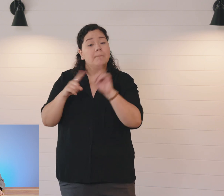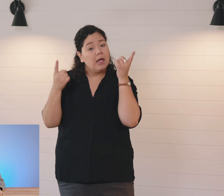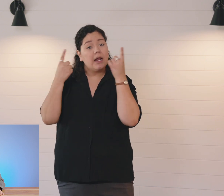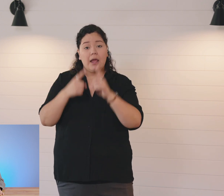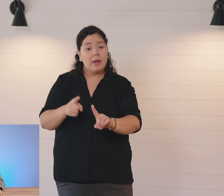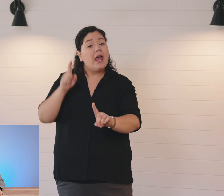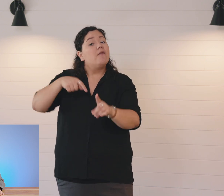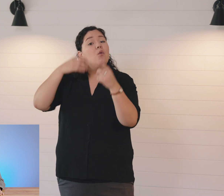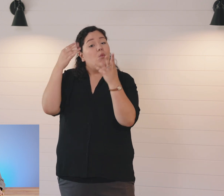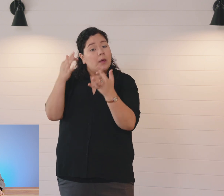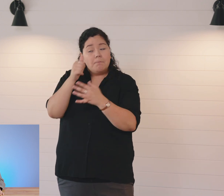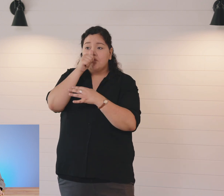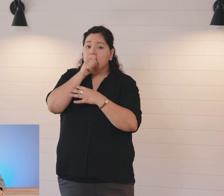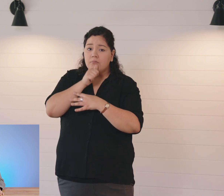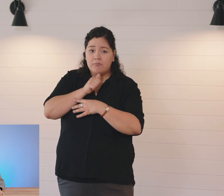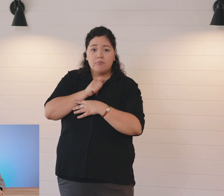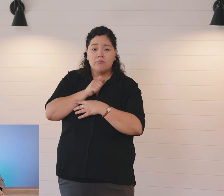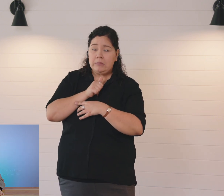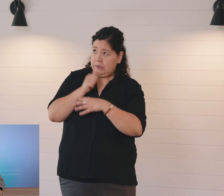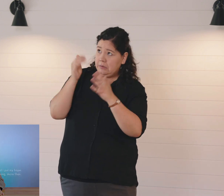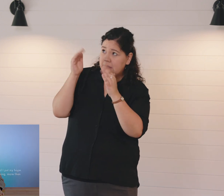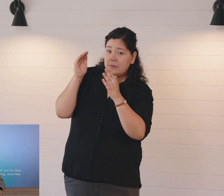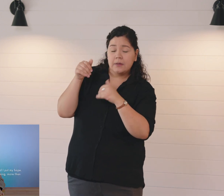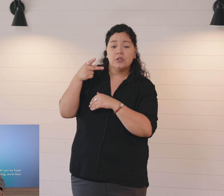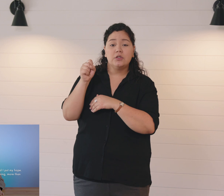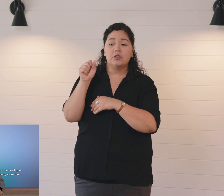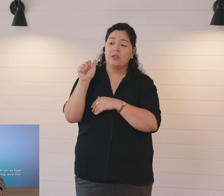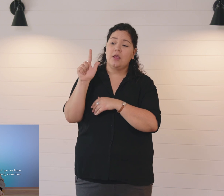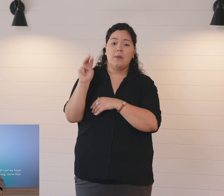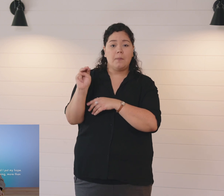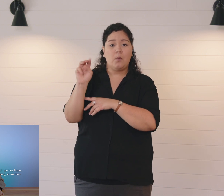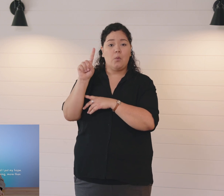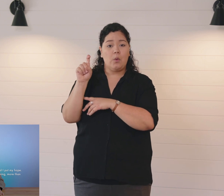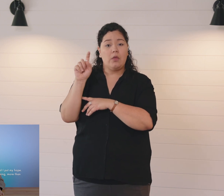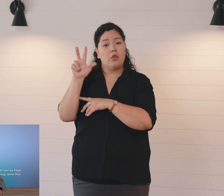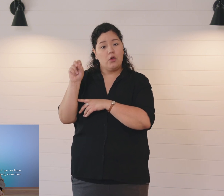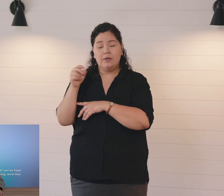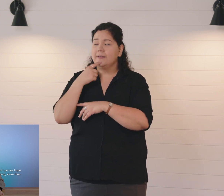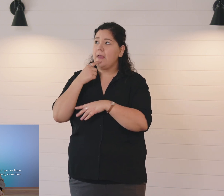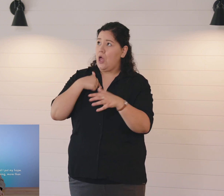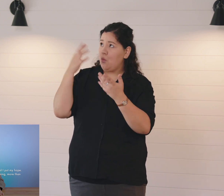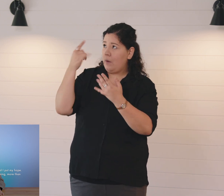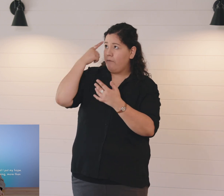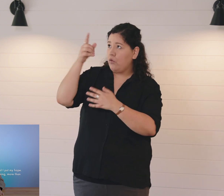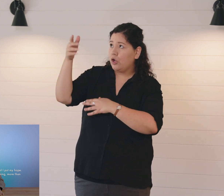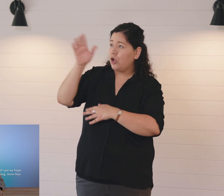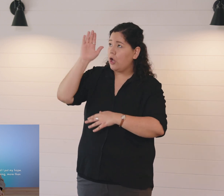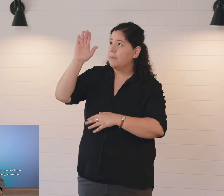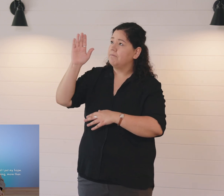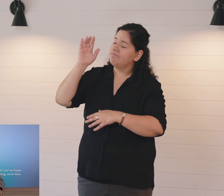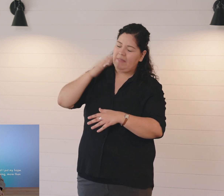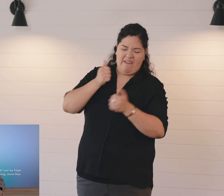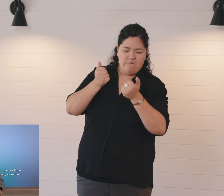We wait expectantly, or as Psalm 130 says, I wait for the Lord, my whole being waits, and in his word